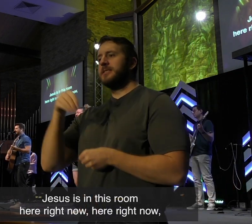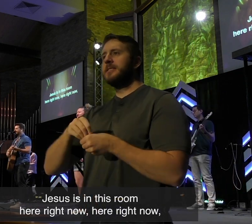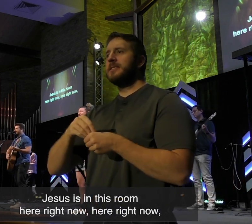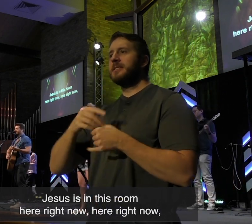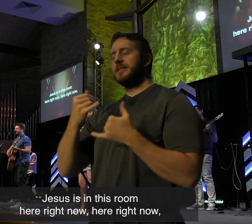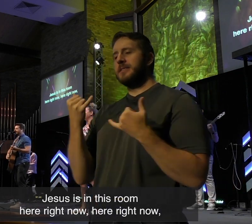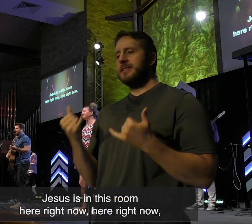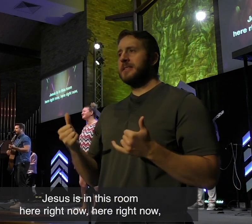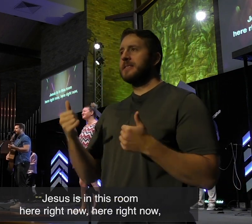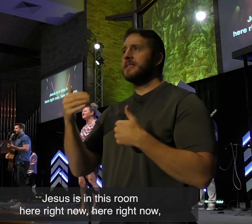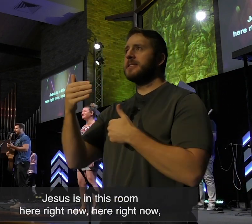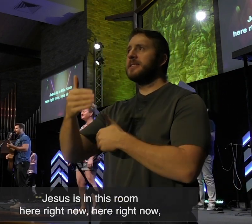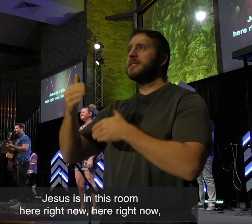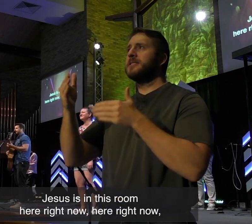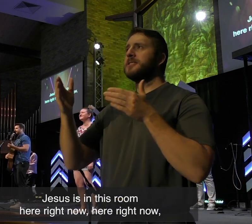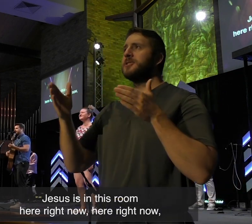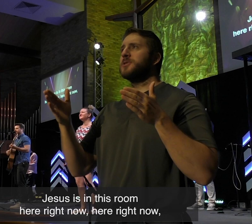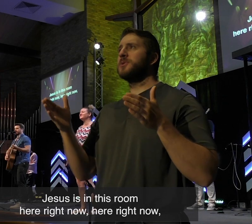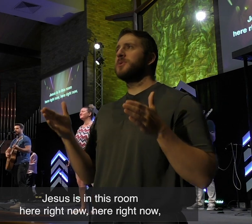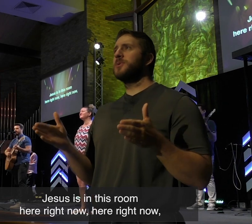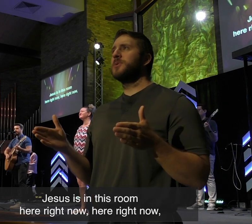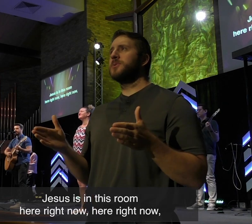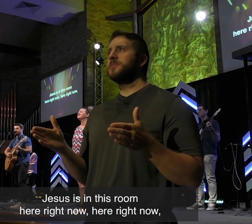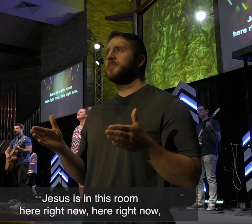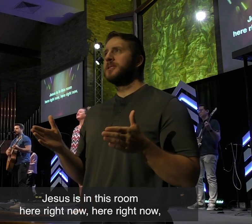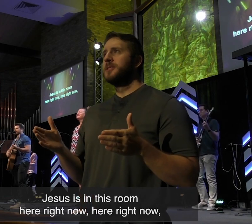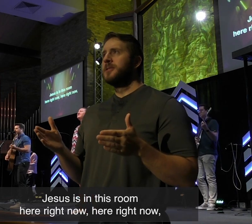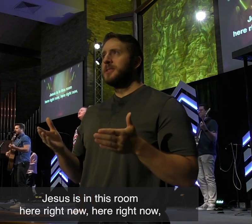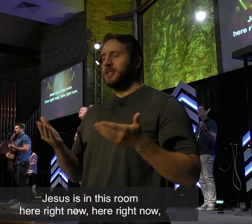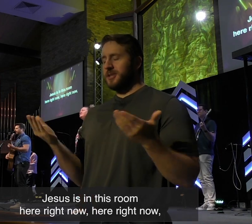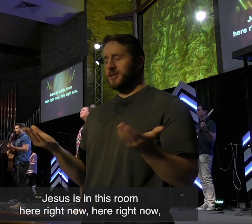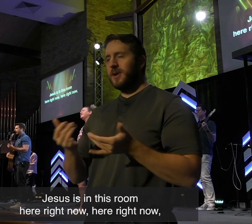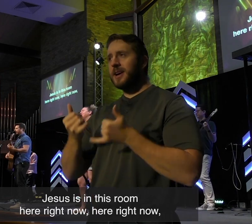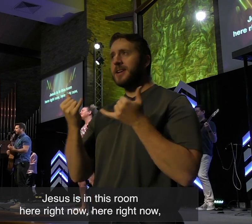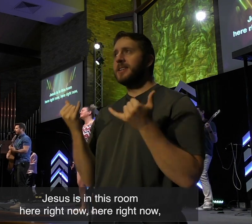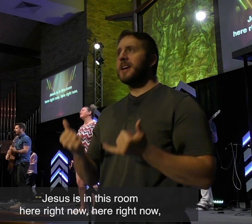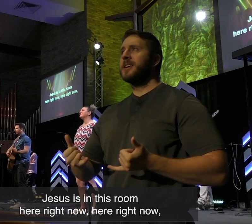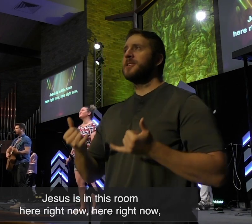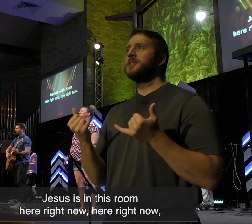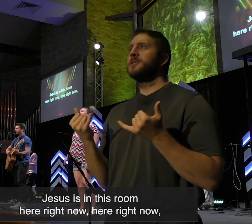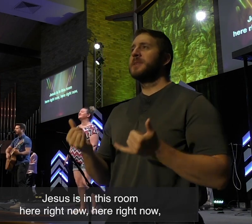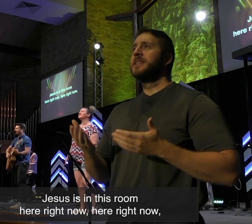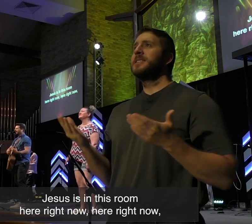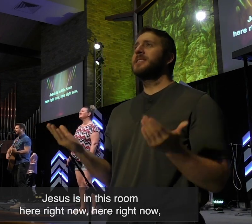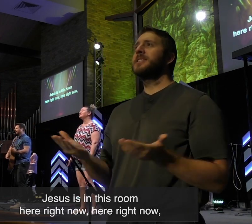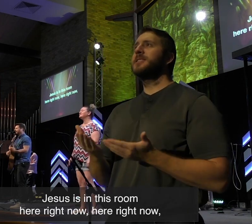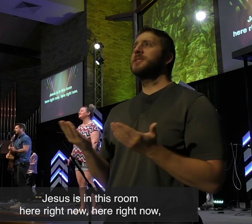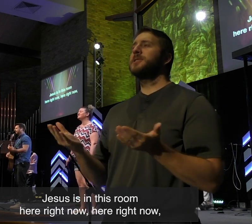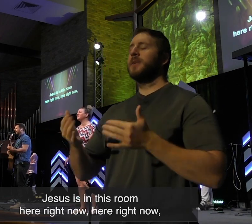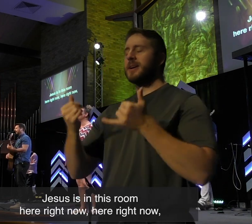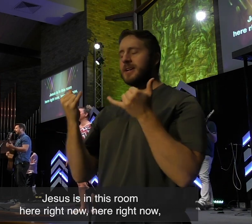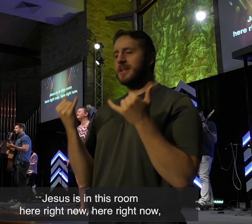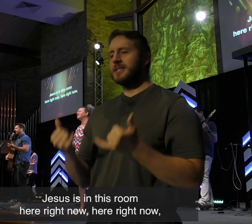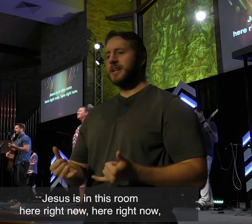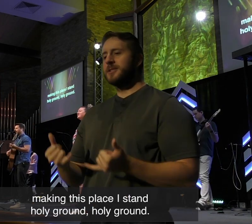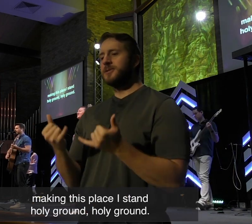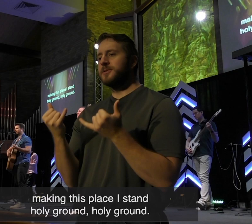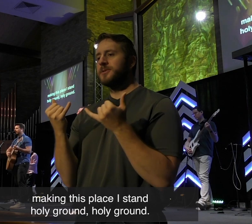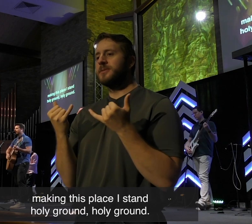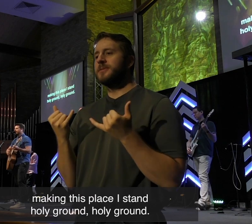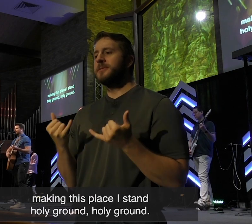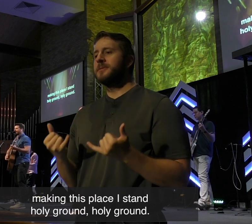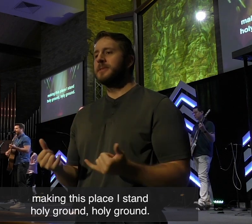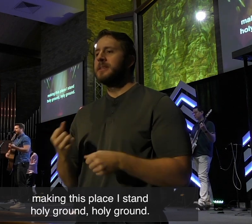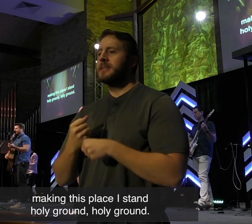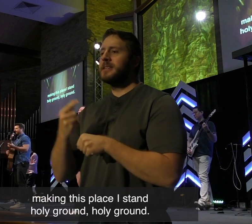Jesus is in this room, here right now, here right